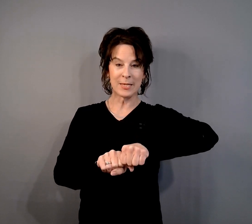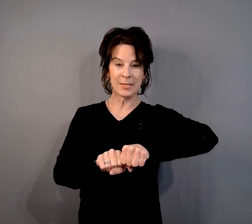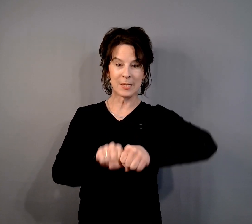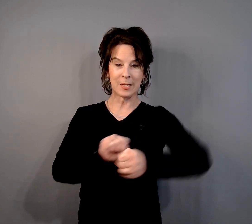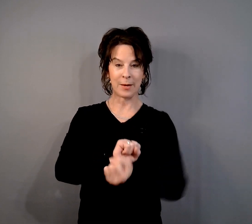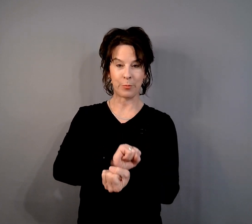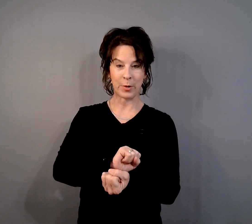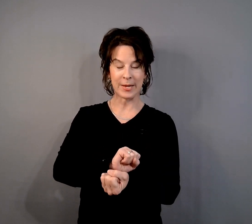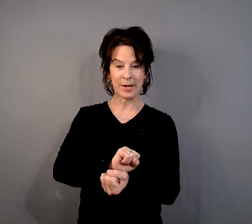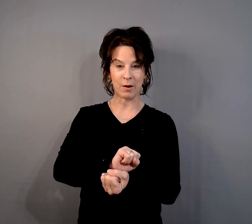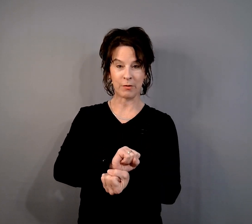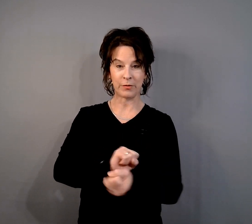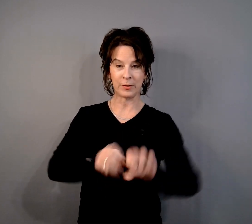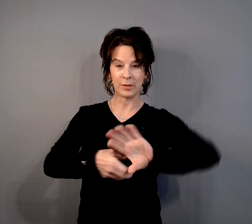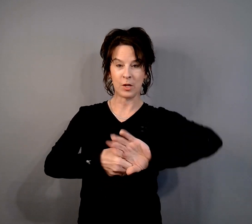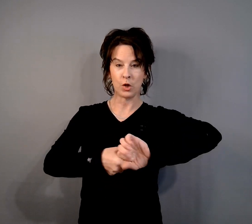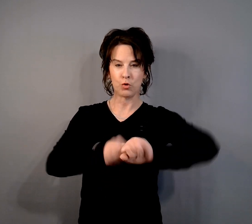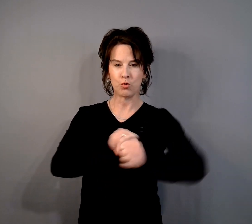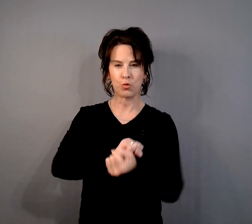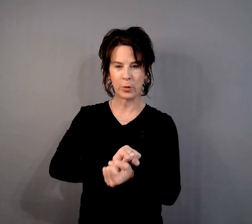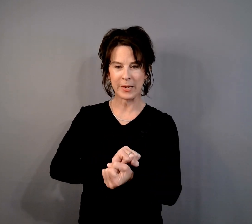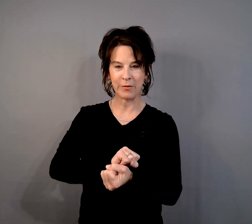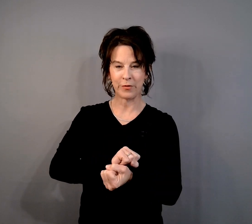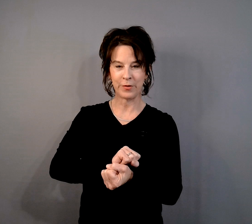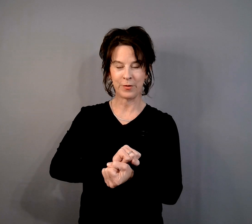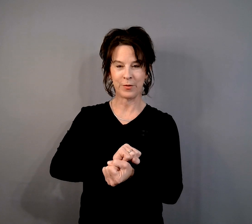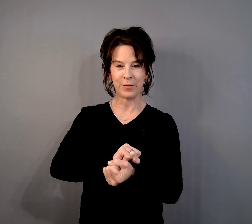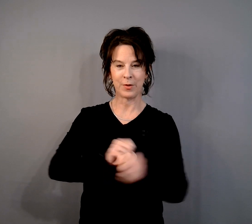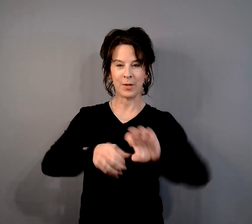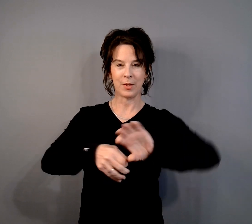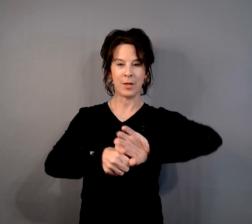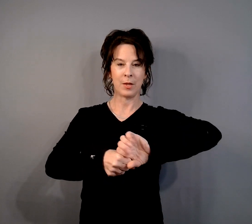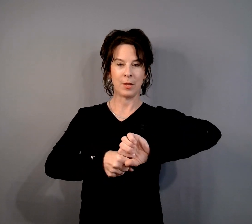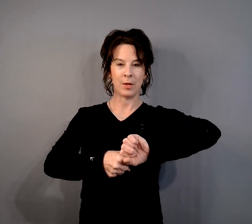Twist and break it off. Grief.